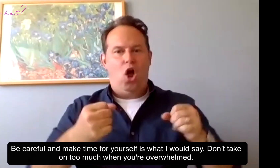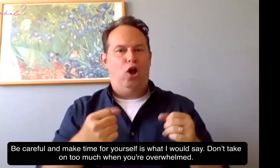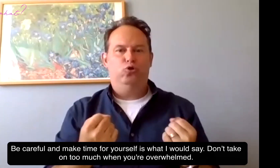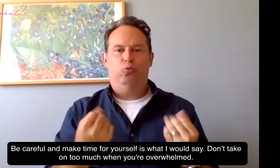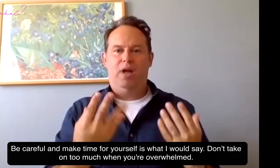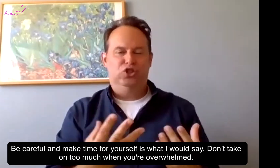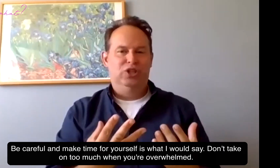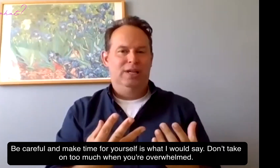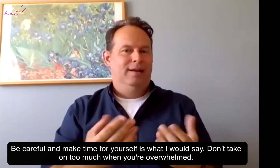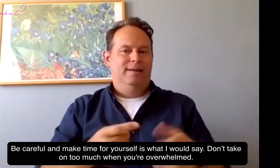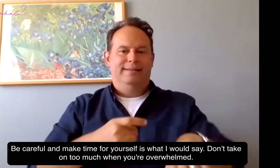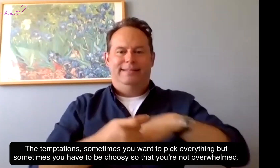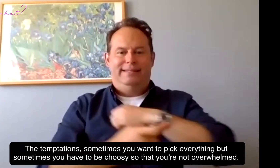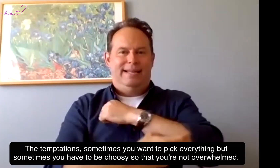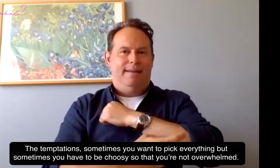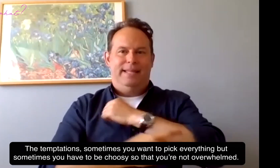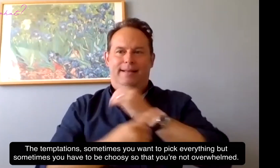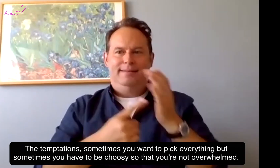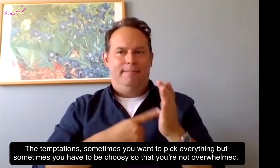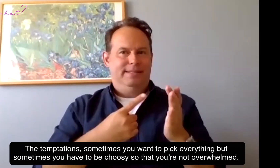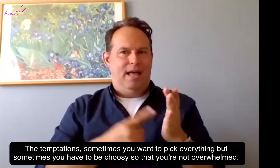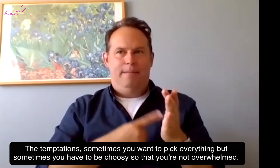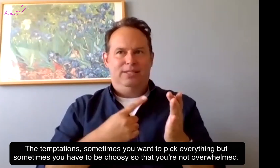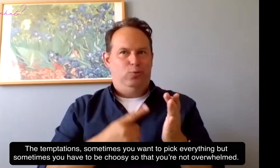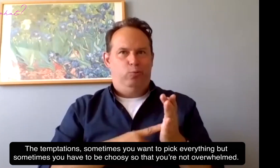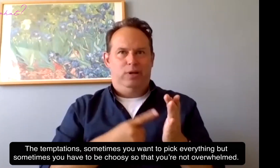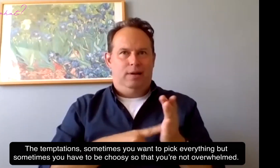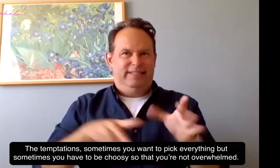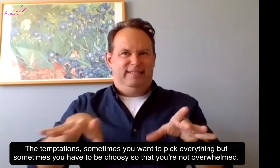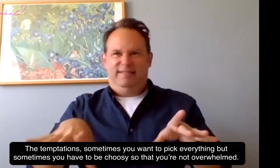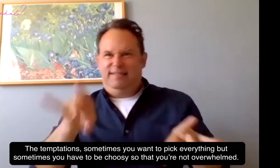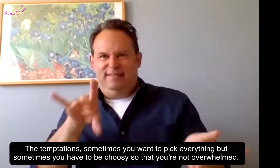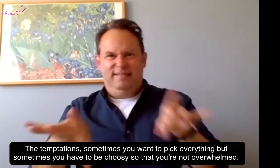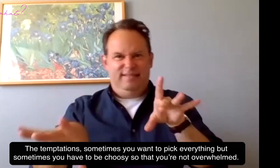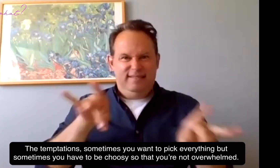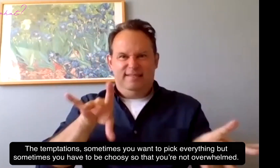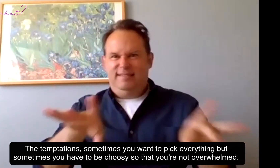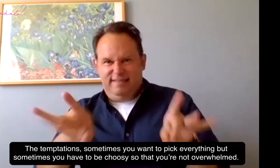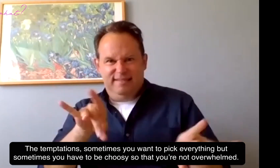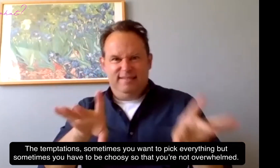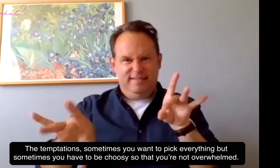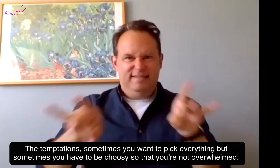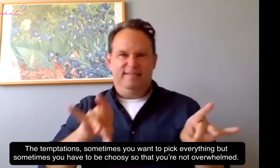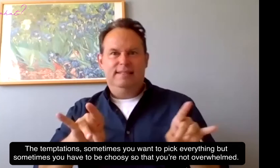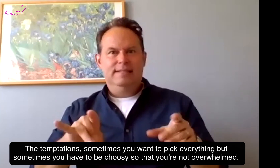when you're overwhelmed. The temptation. Sometimes you want to pick everything.